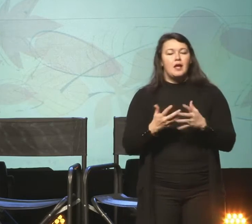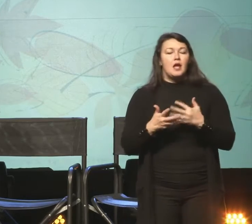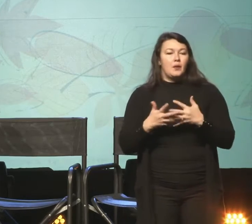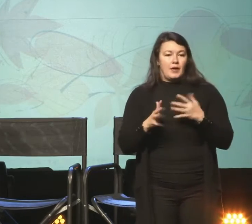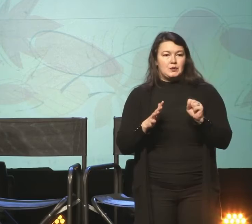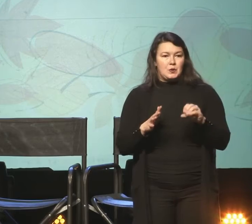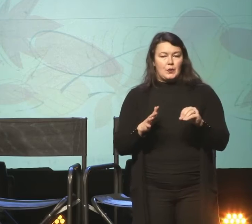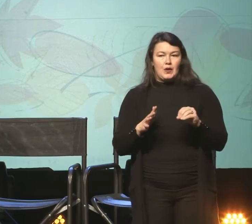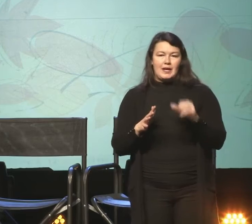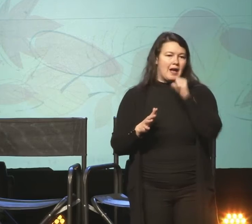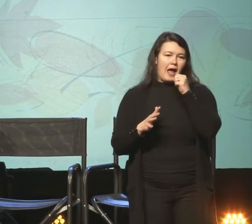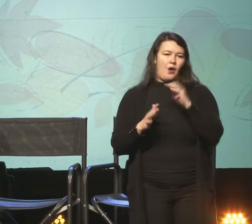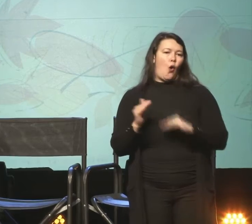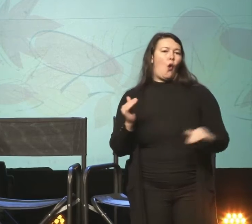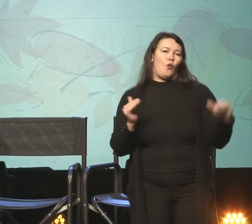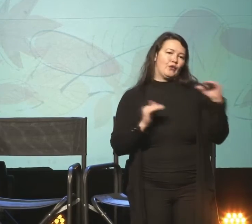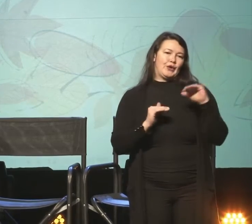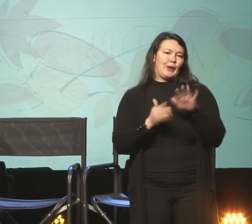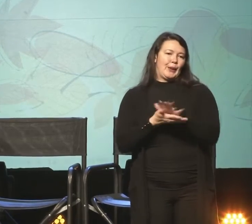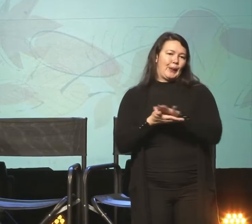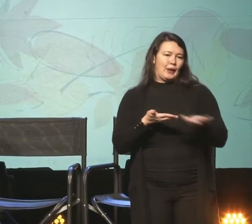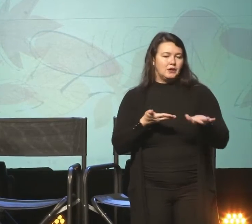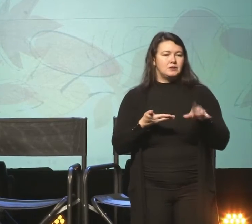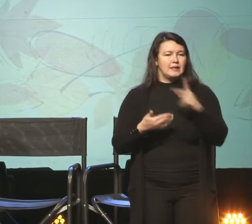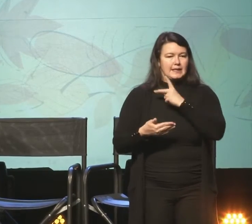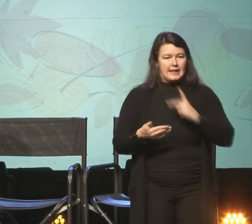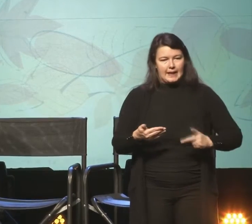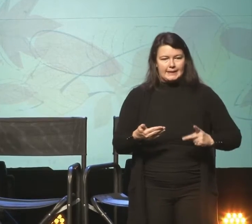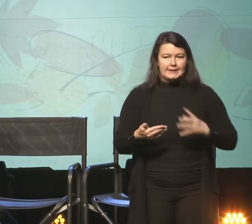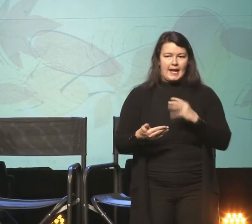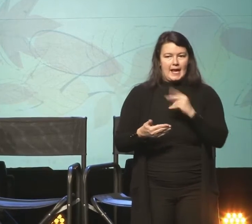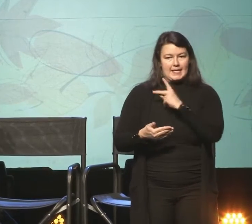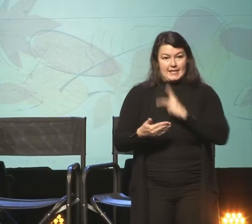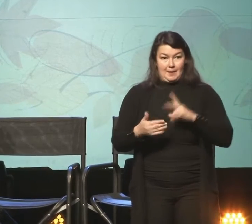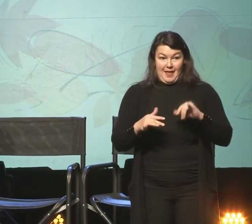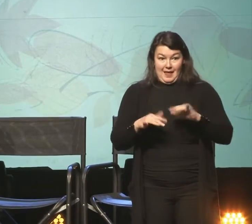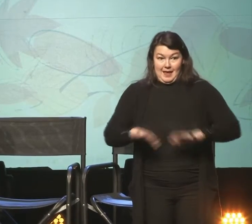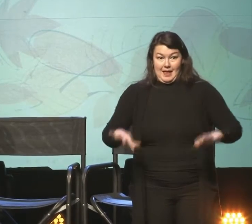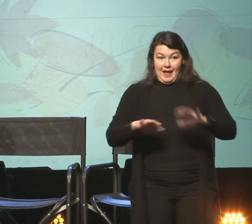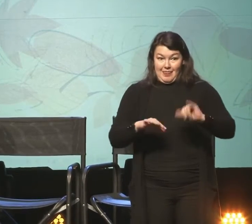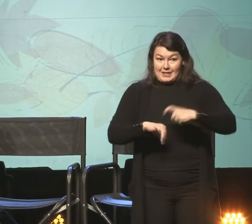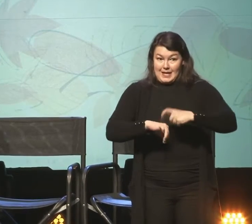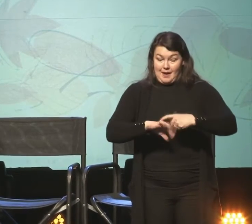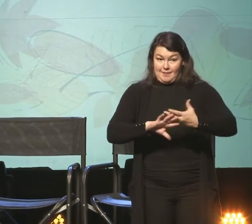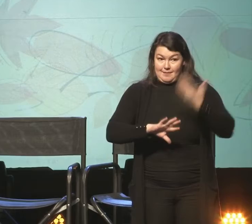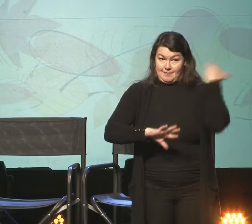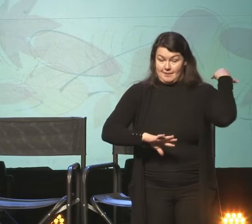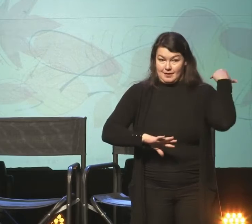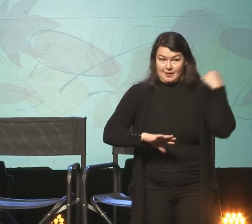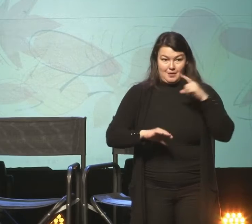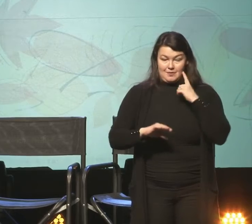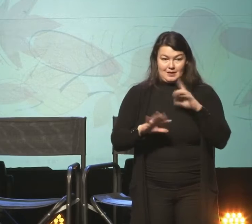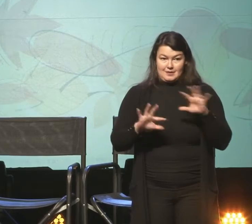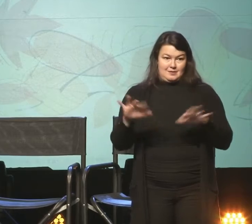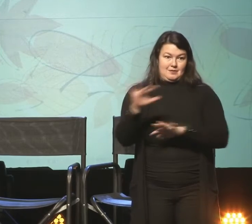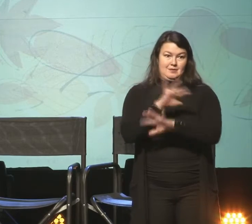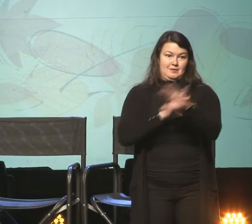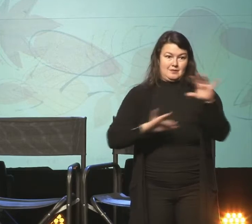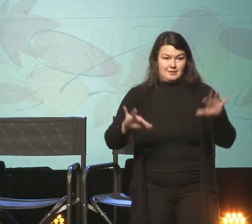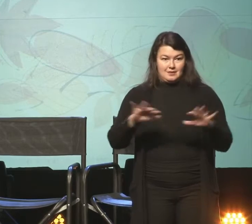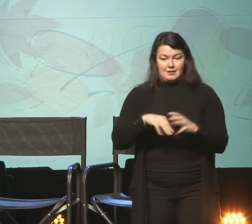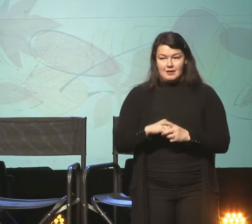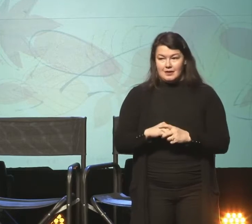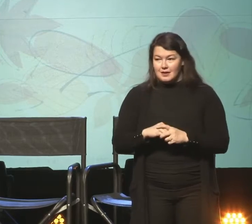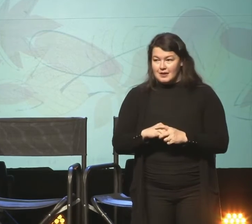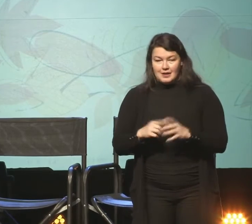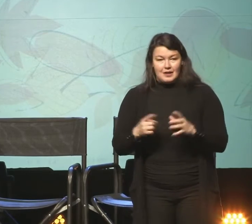not over-romanticize what kings and kingdoms were like in antiquity, because it was a lot like Game of Thrones, all